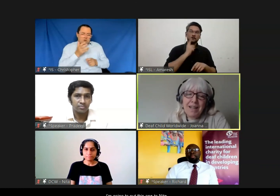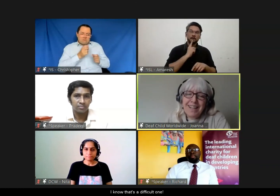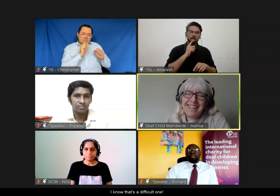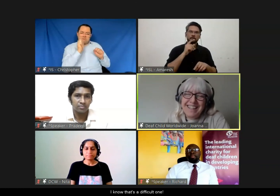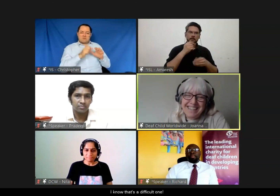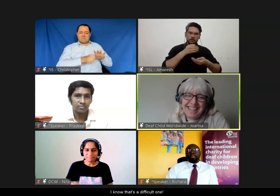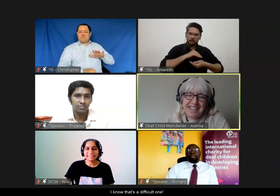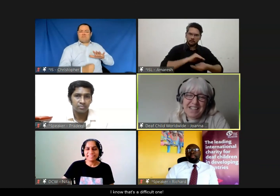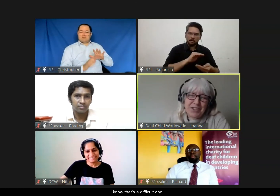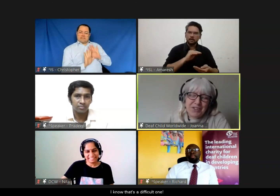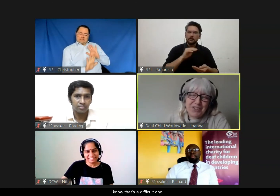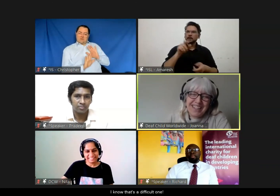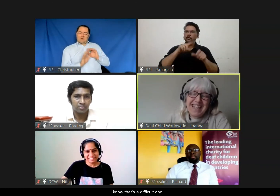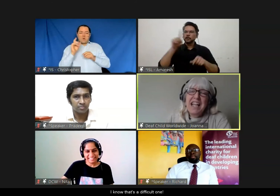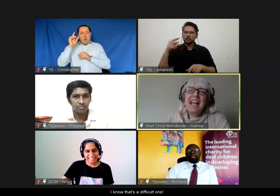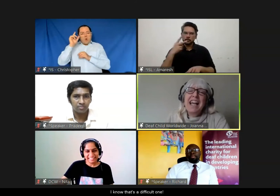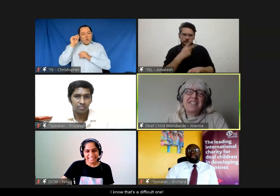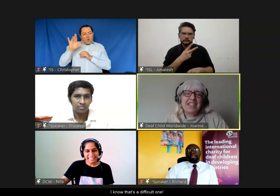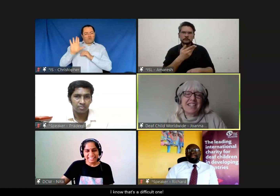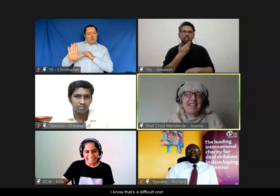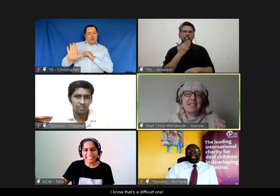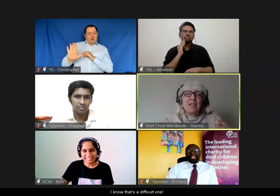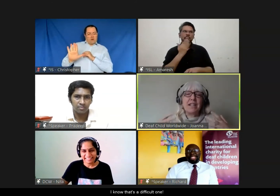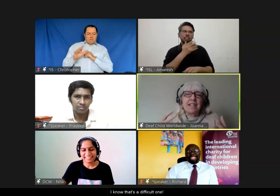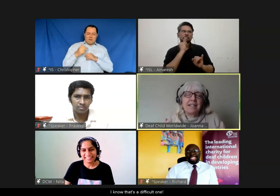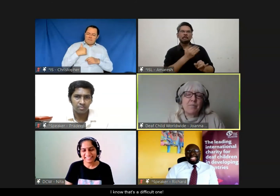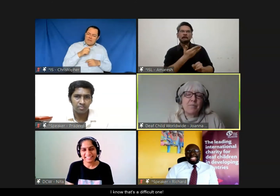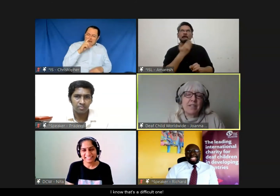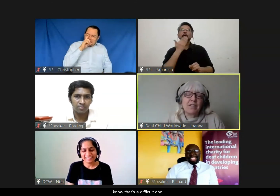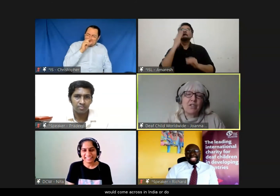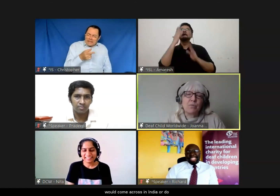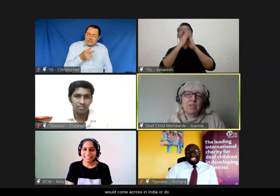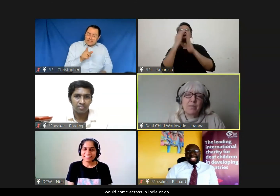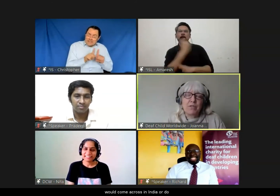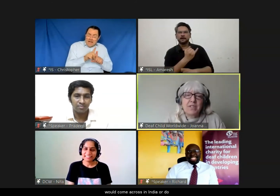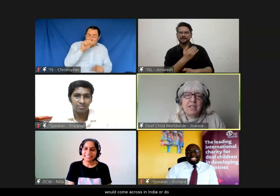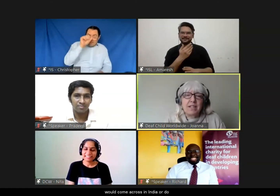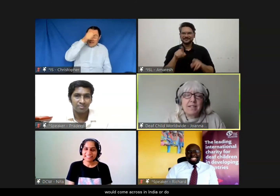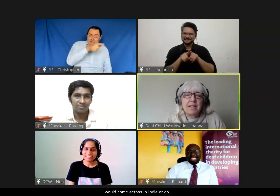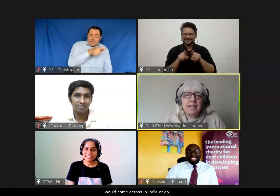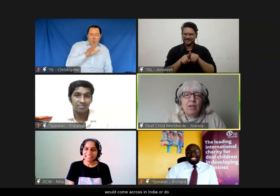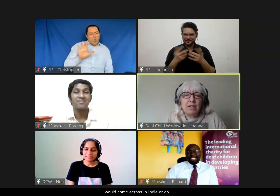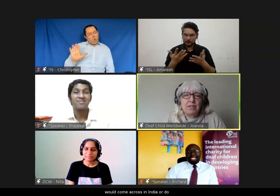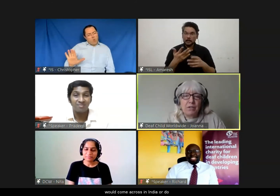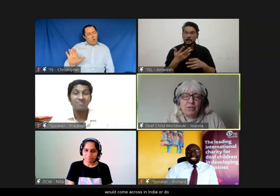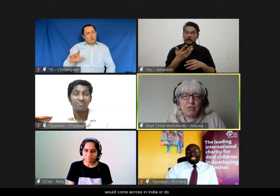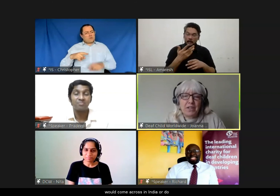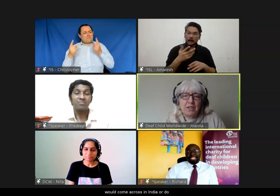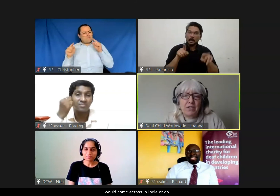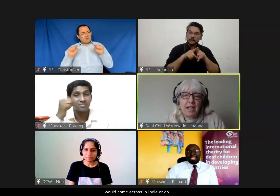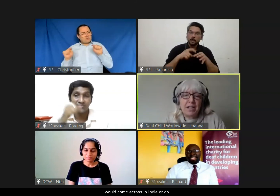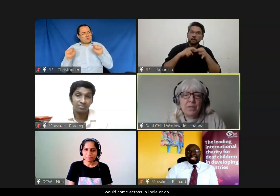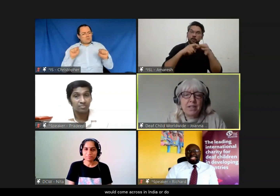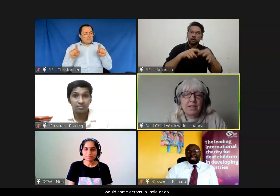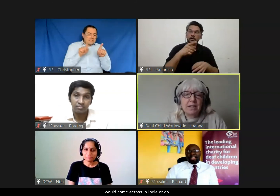Nita. That's a difficult one. Just to think, you know, is that something that you would come across in India, or, you know, do you think